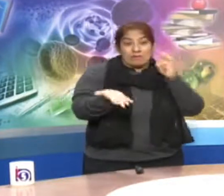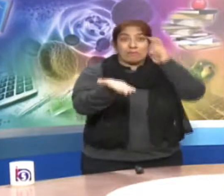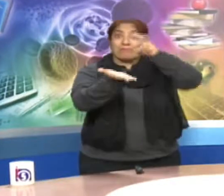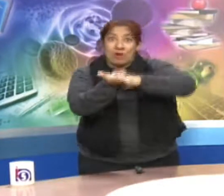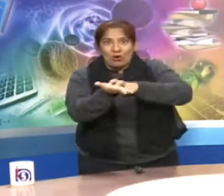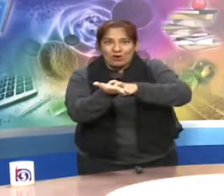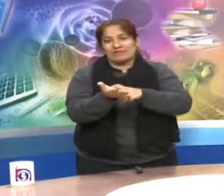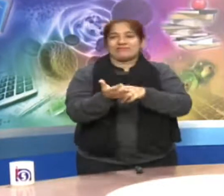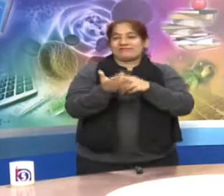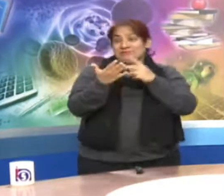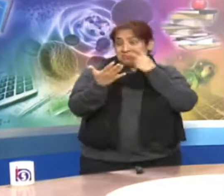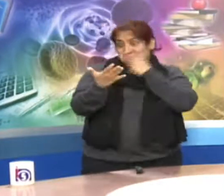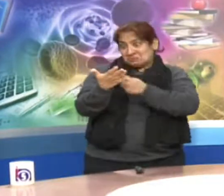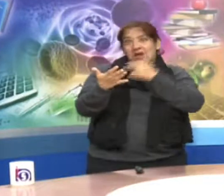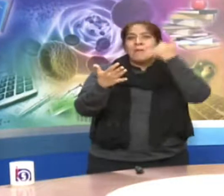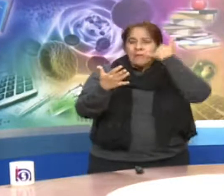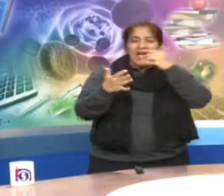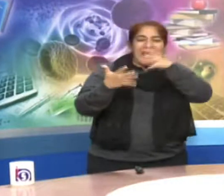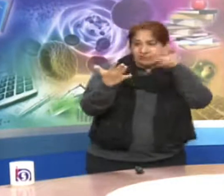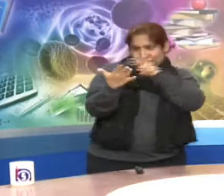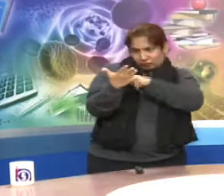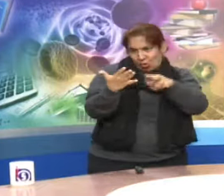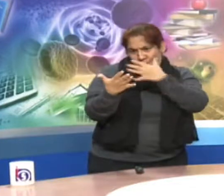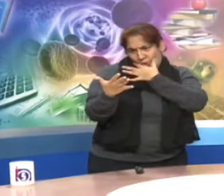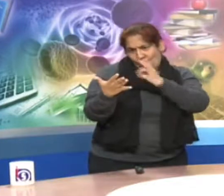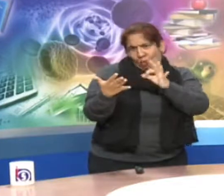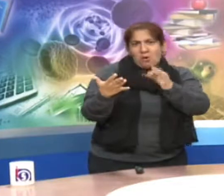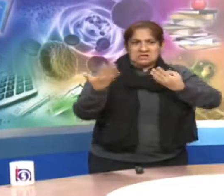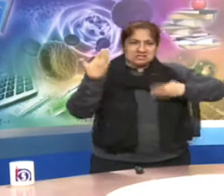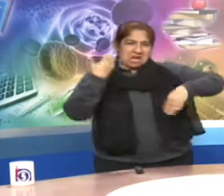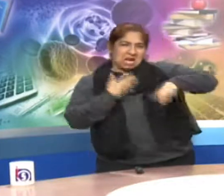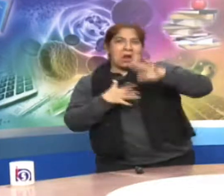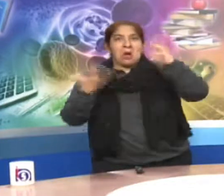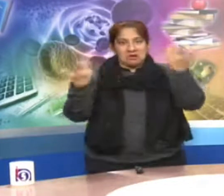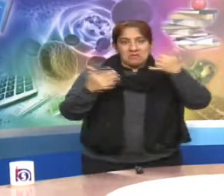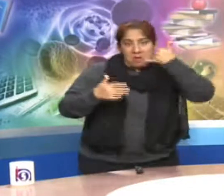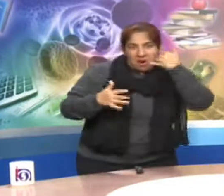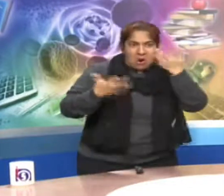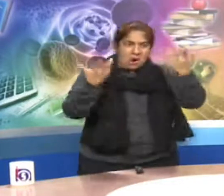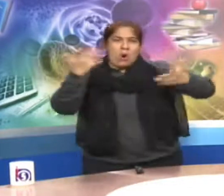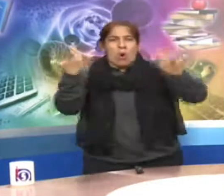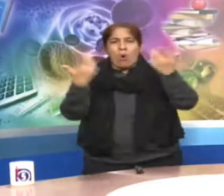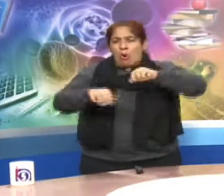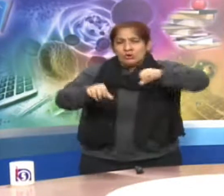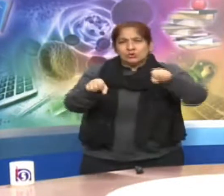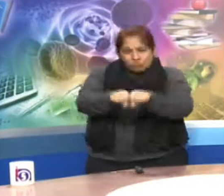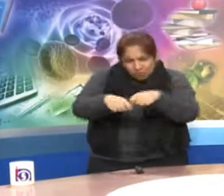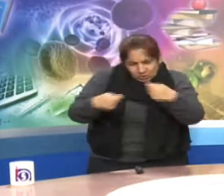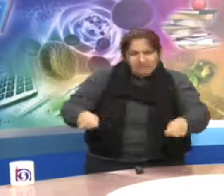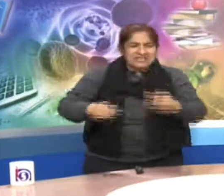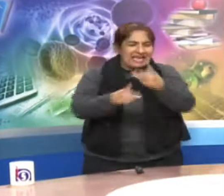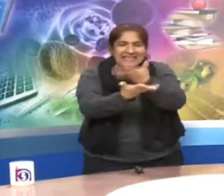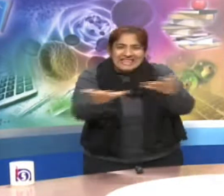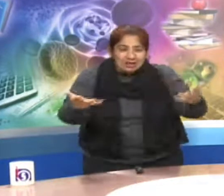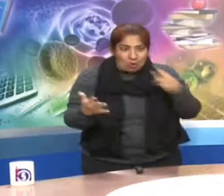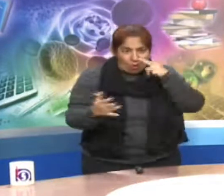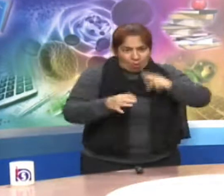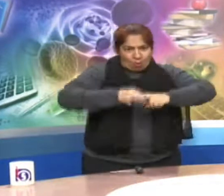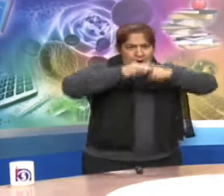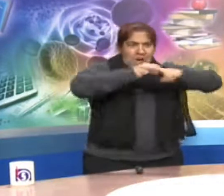so misleading because whenever you order it online and they send it, you see that the product is totally different